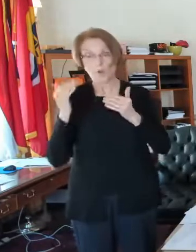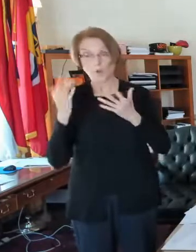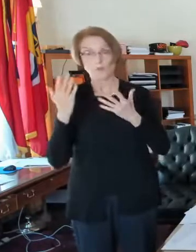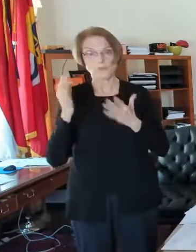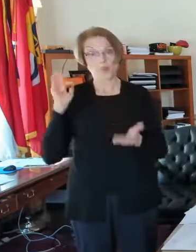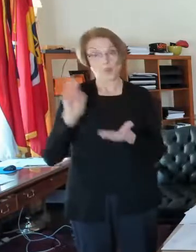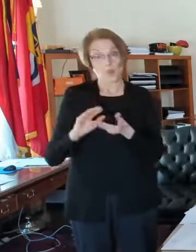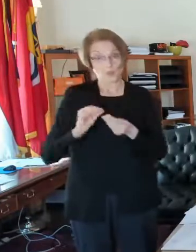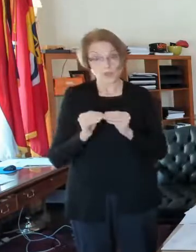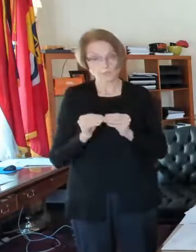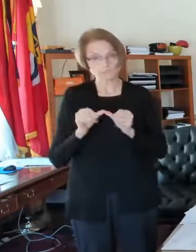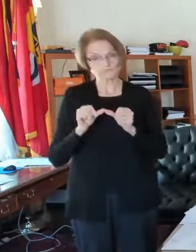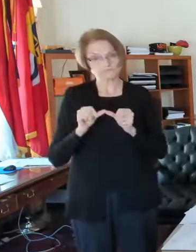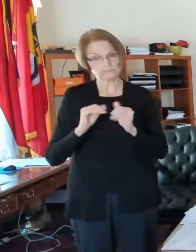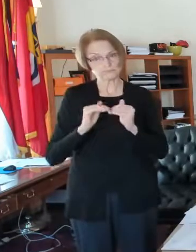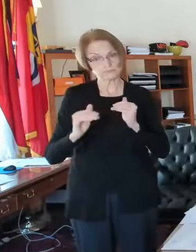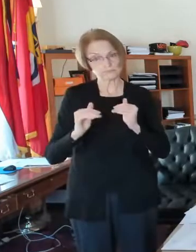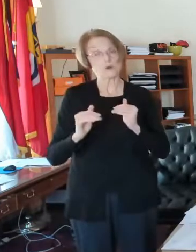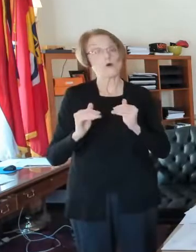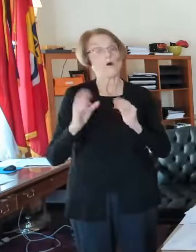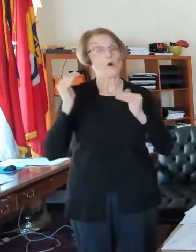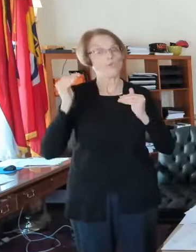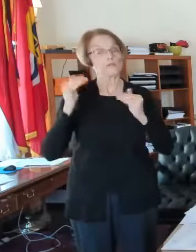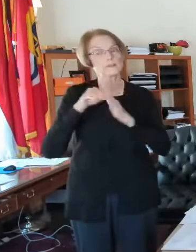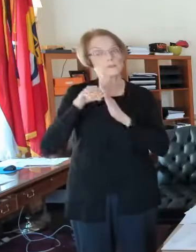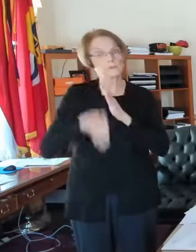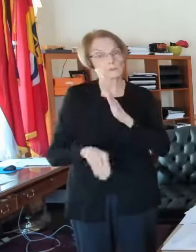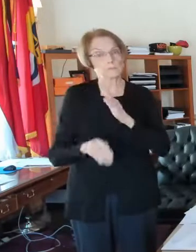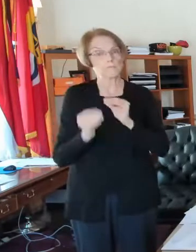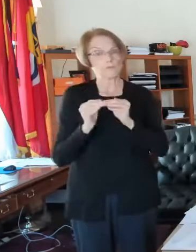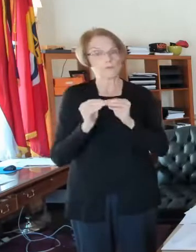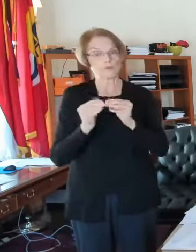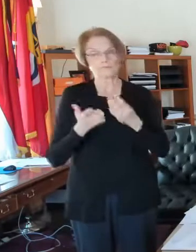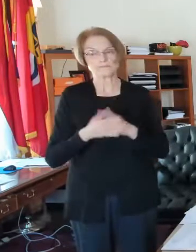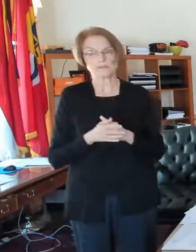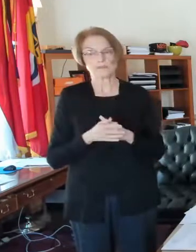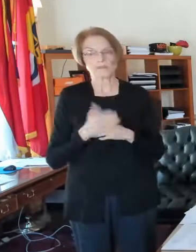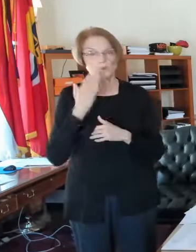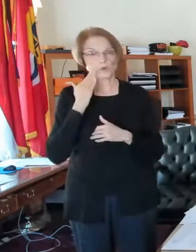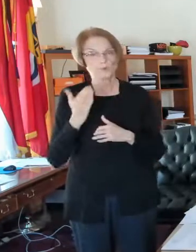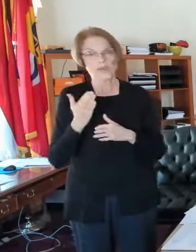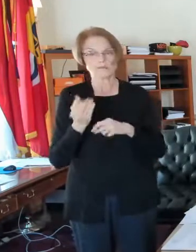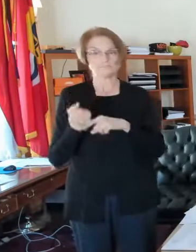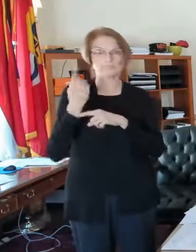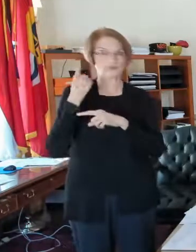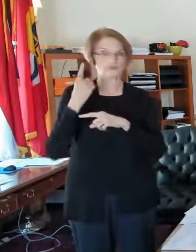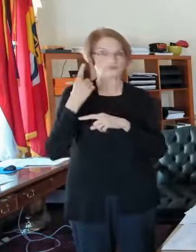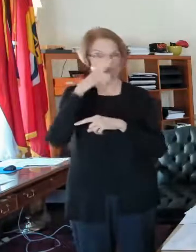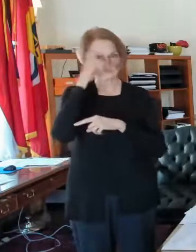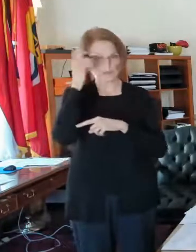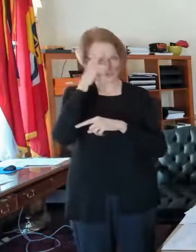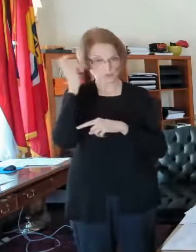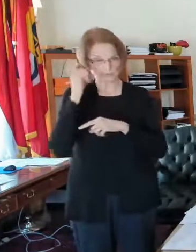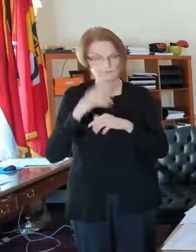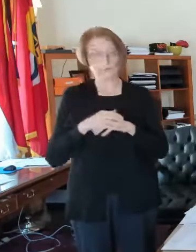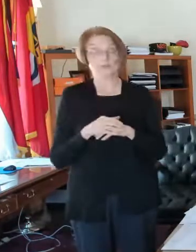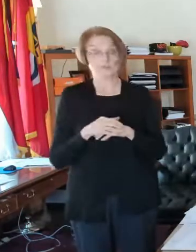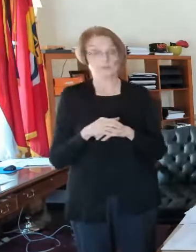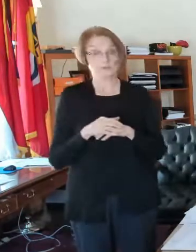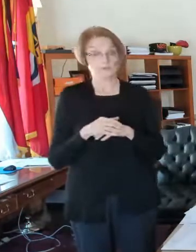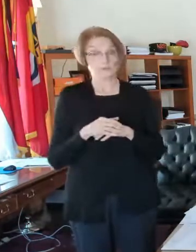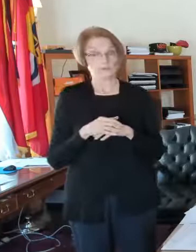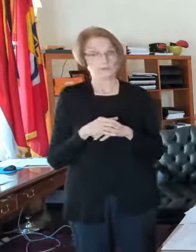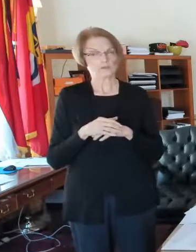and even go lower. We know that back in the summer, we saw some very good